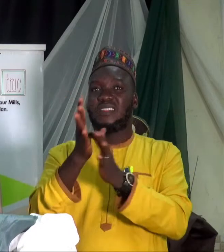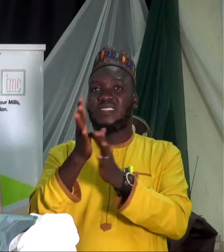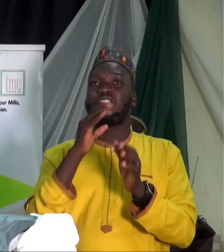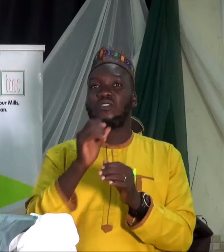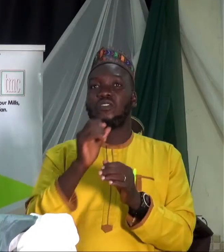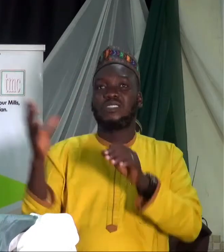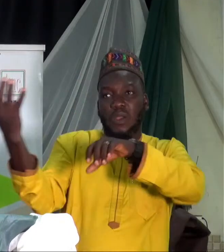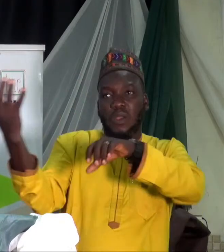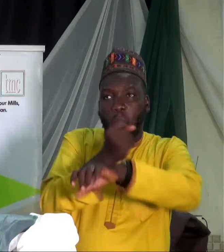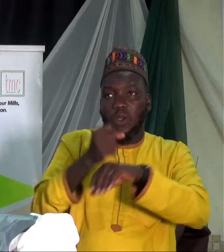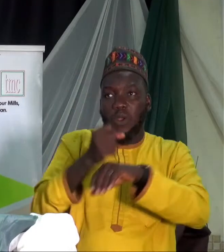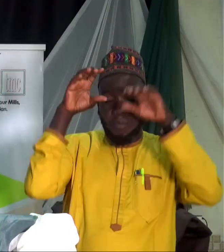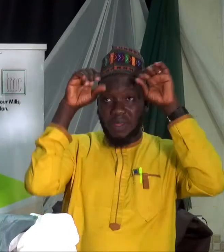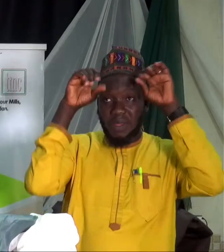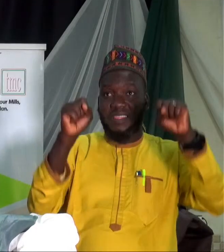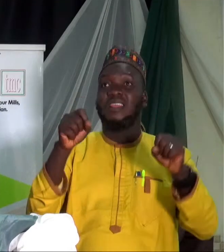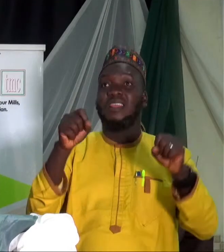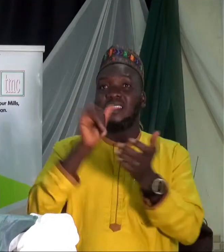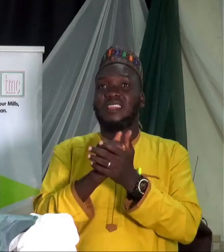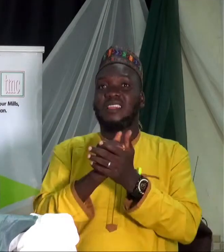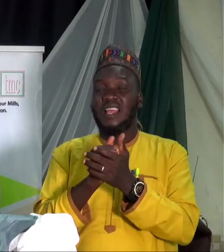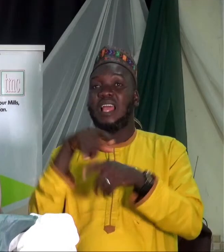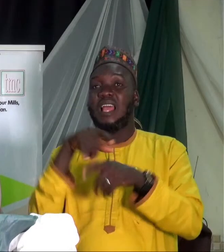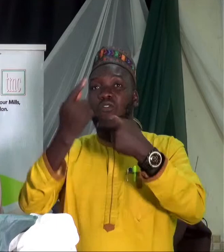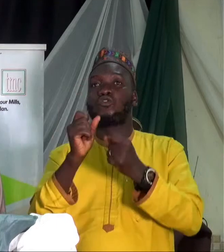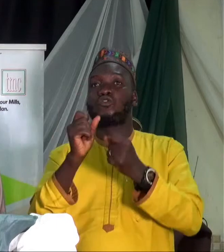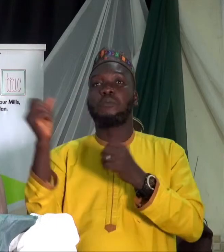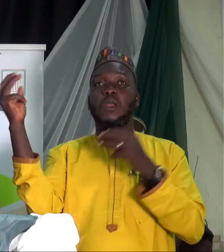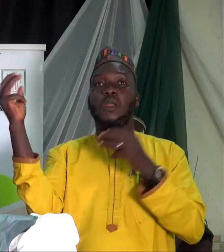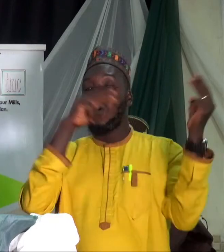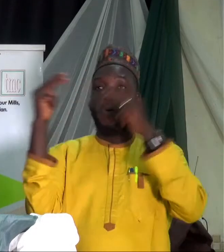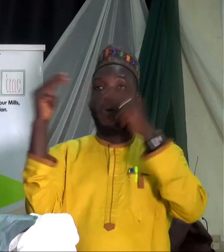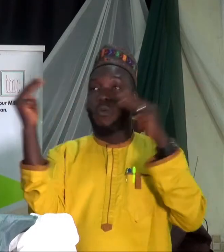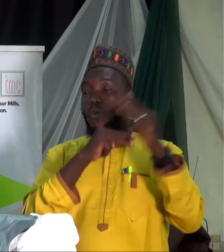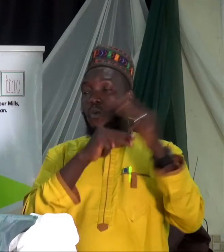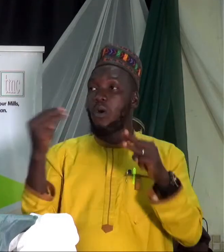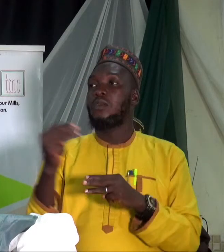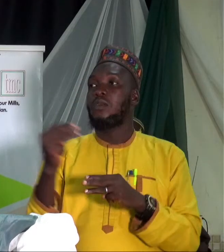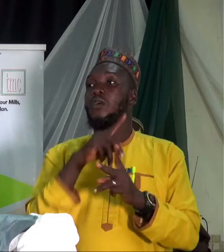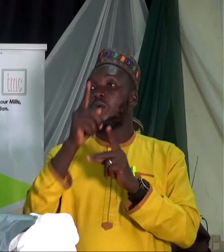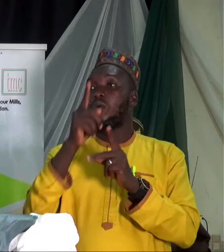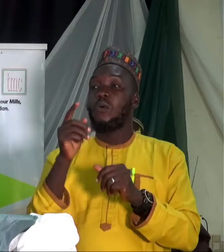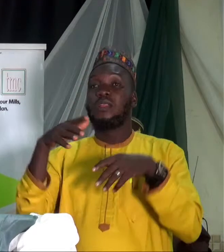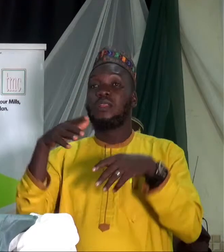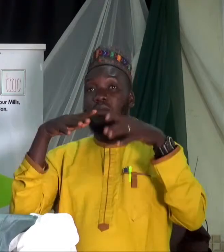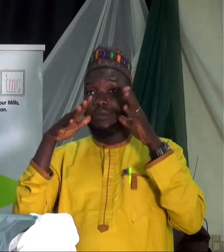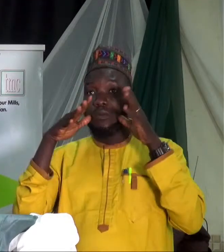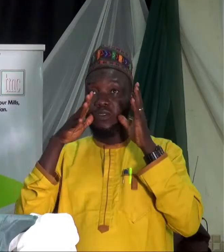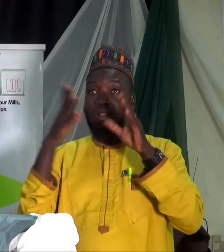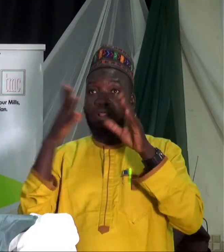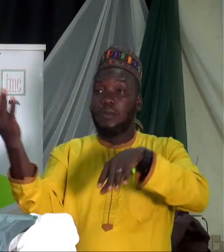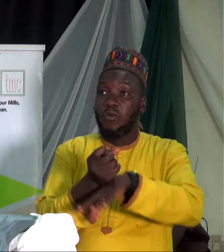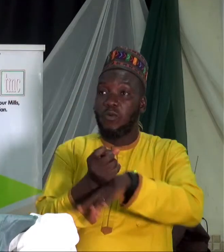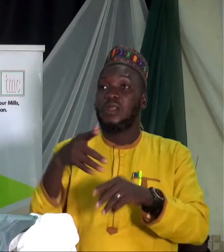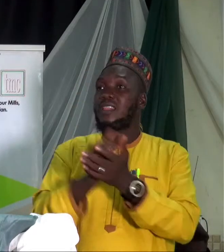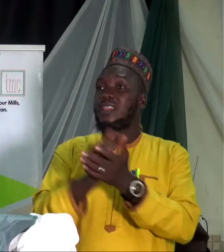ode abi won o wi. Nba omo ta tun wole tan, won ni won o ni bura fun abi won o wi